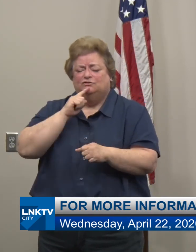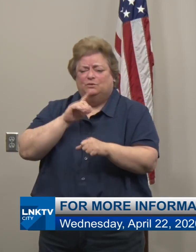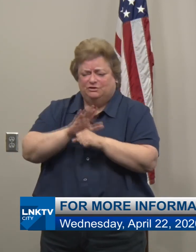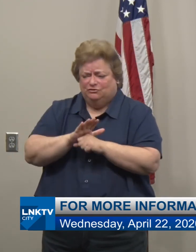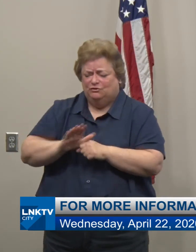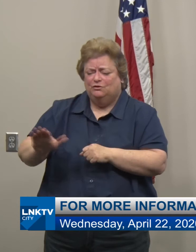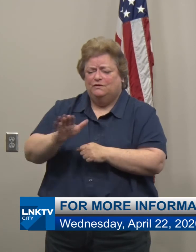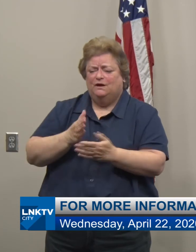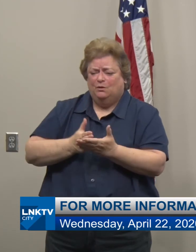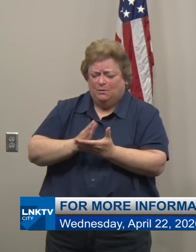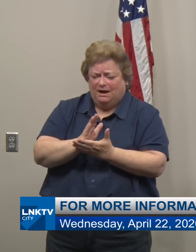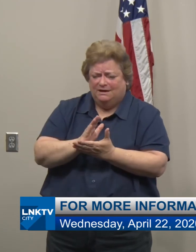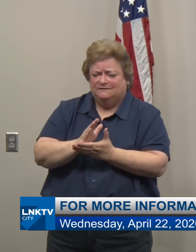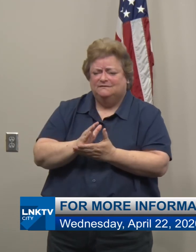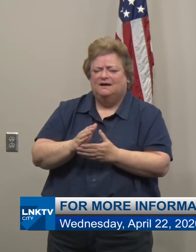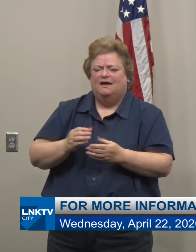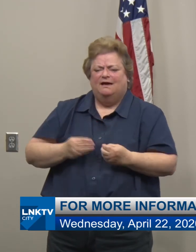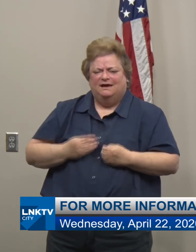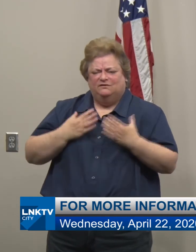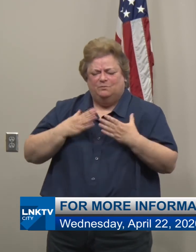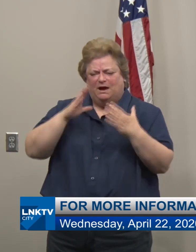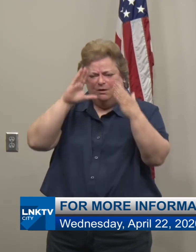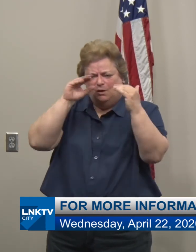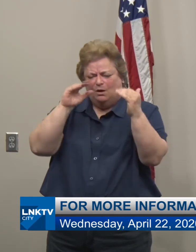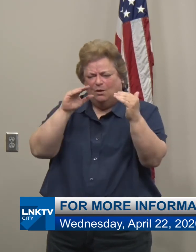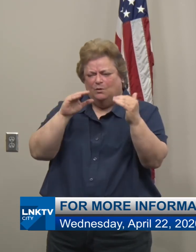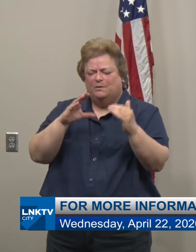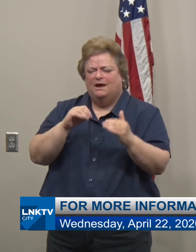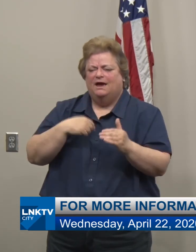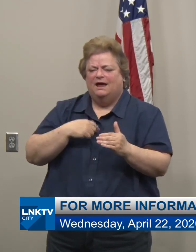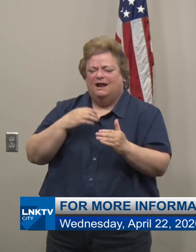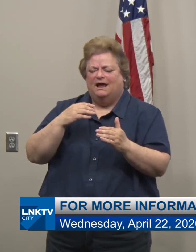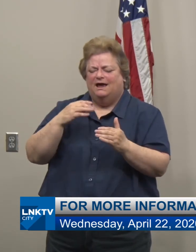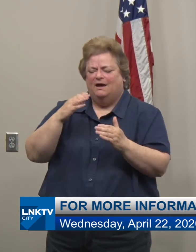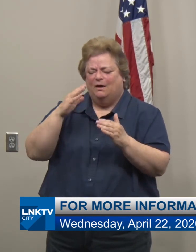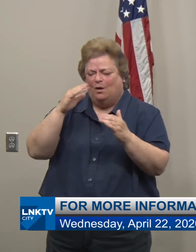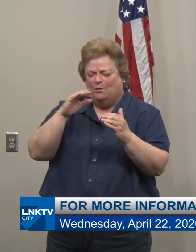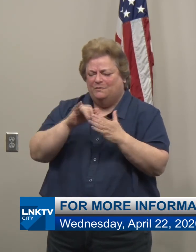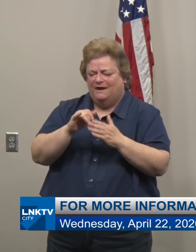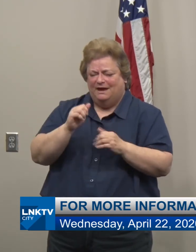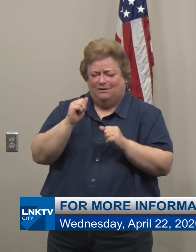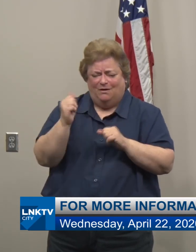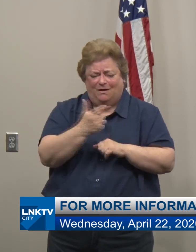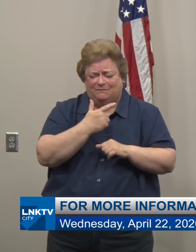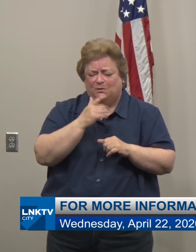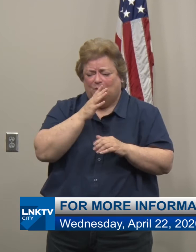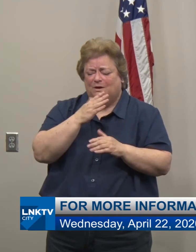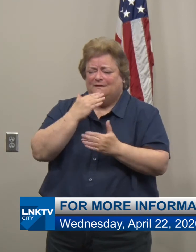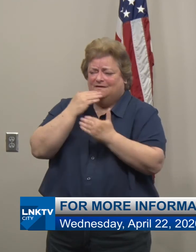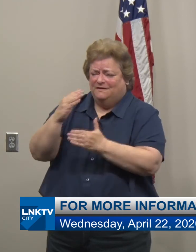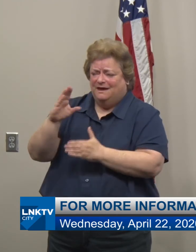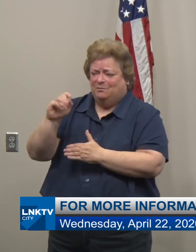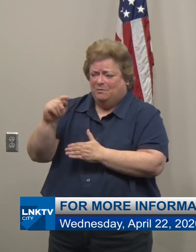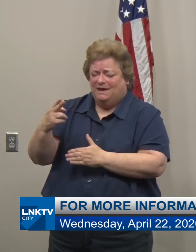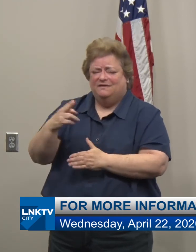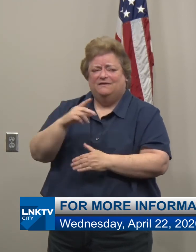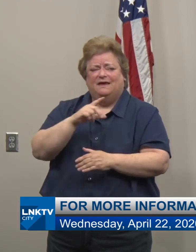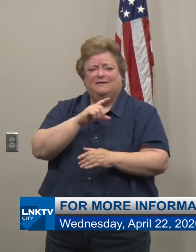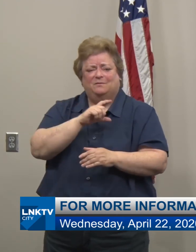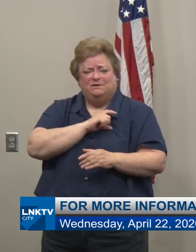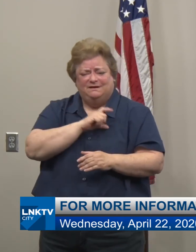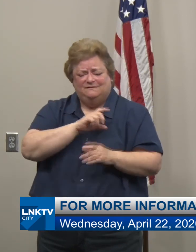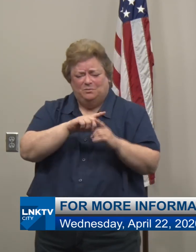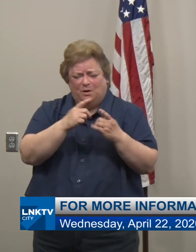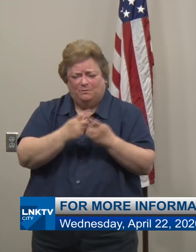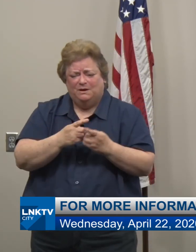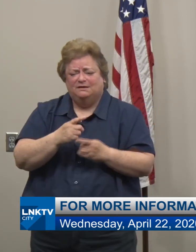and inspire hope. And I hope that all residents will join me in thanking Beth and her team at LPD and the Chief for putting that theme